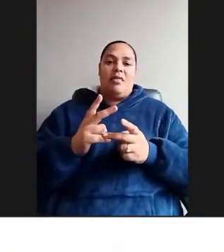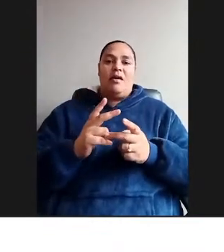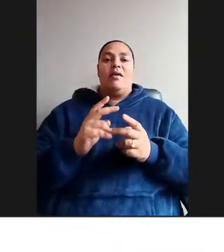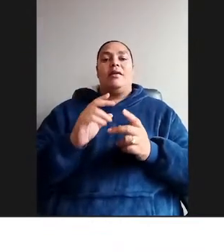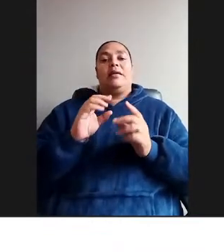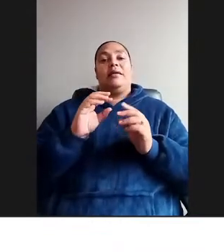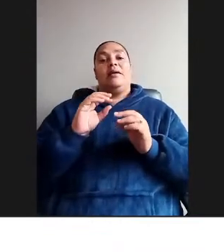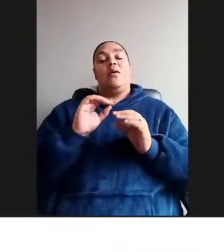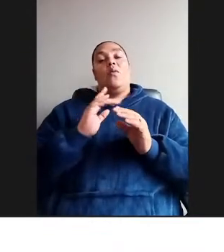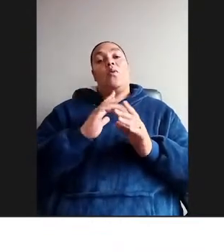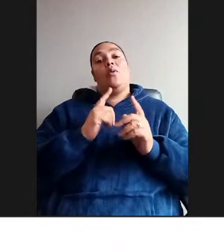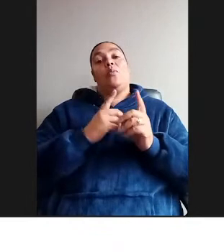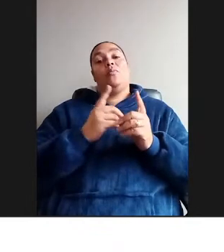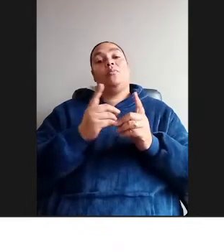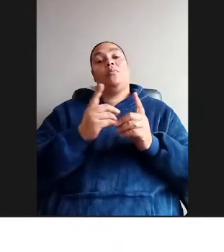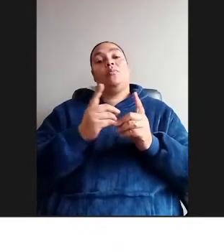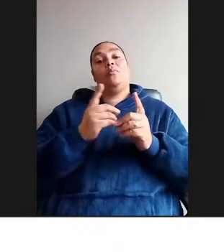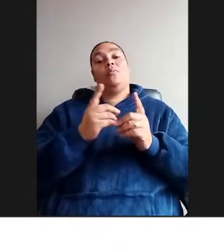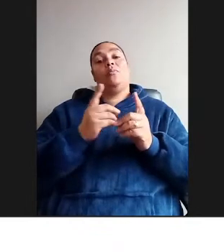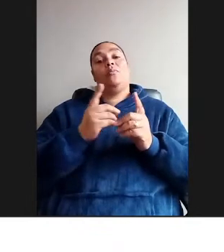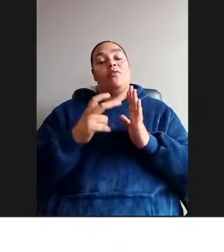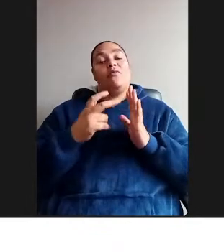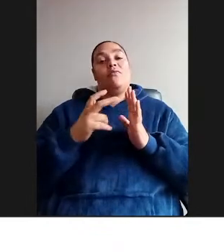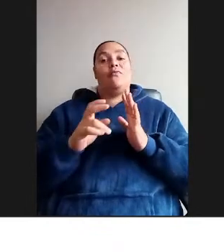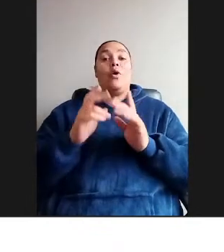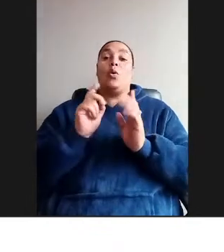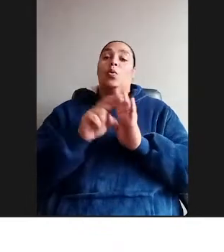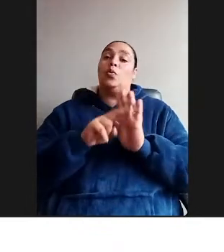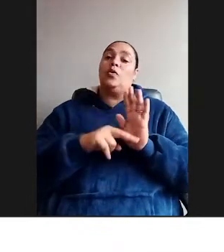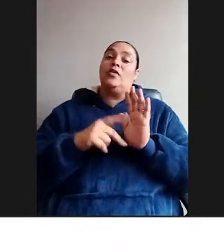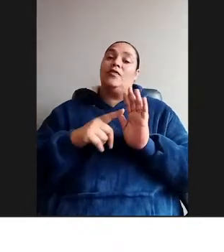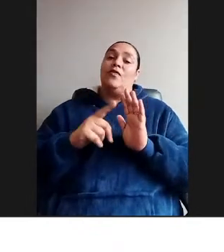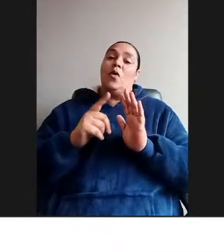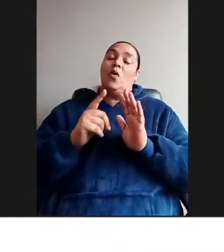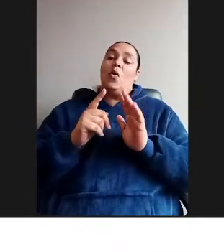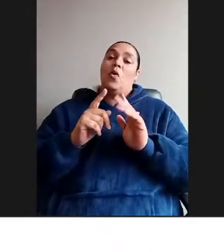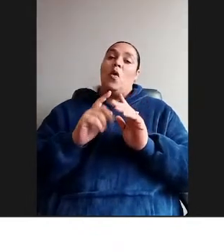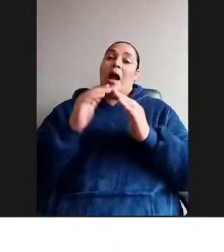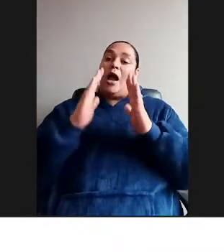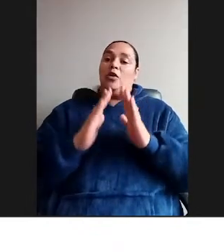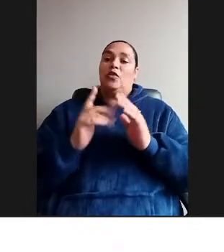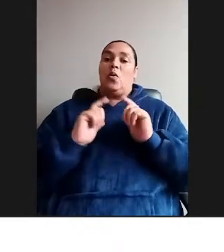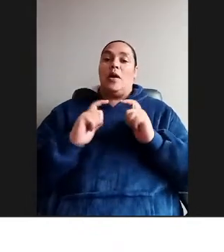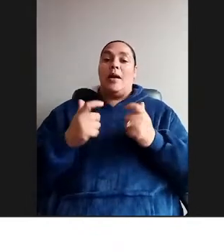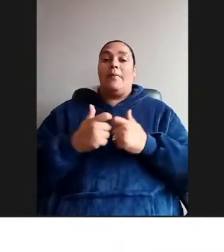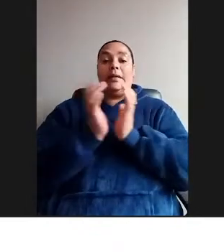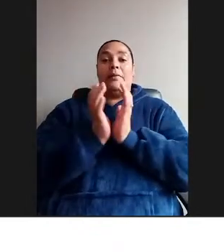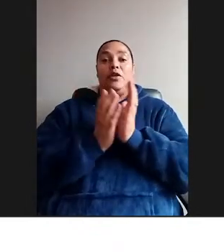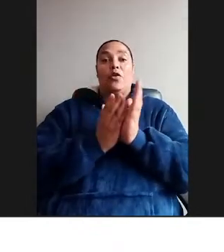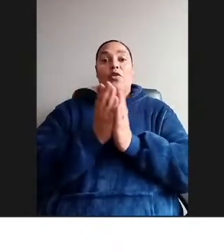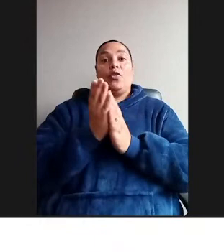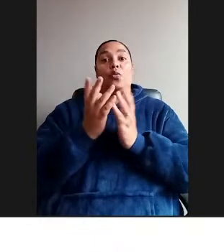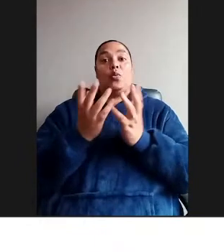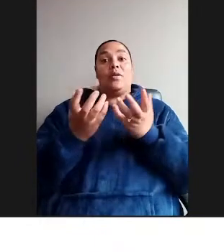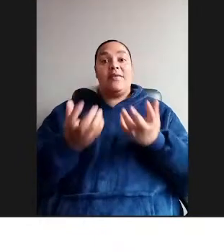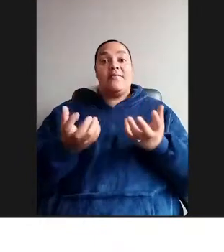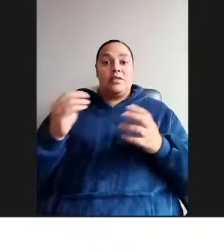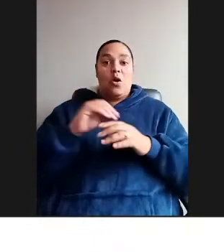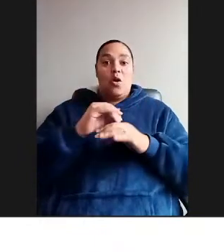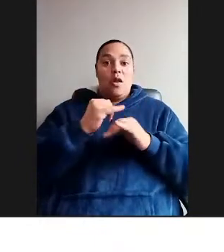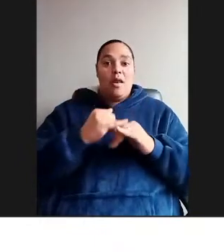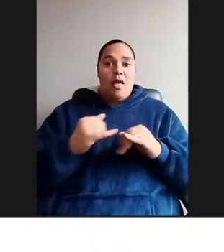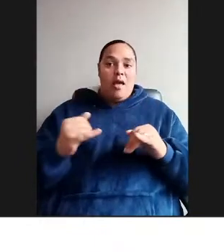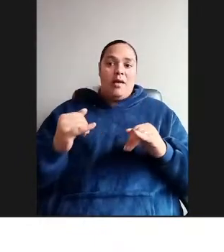directives for sittings of the House and committee meetings by electronic means, as was ATC'd